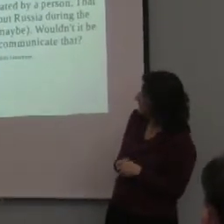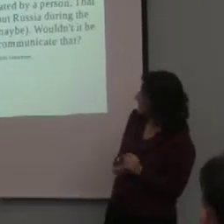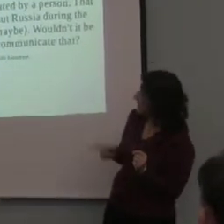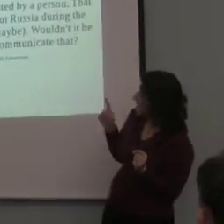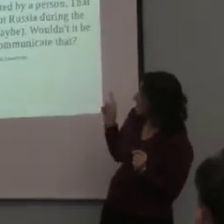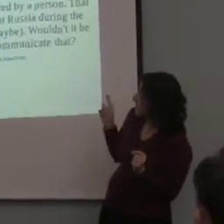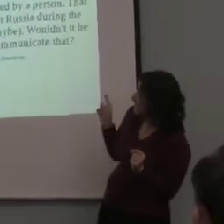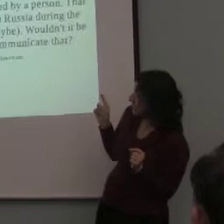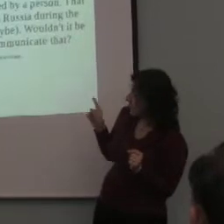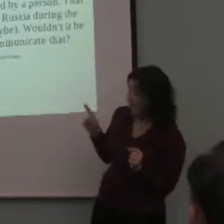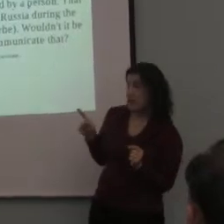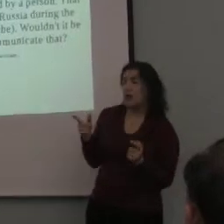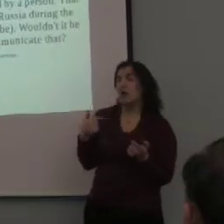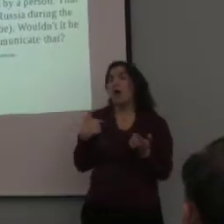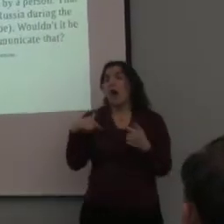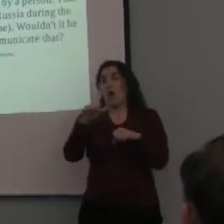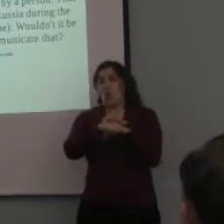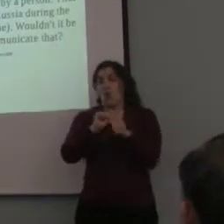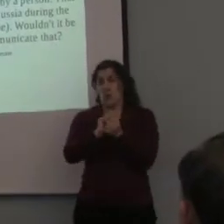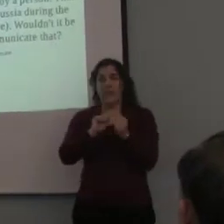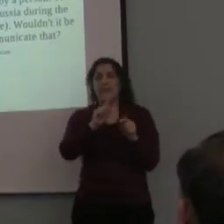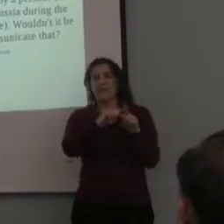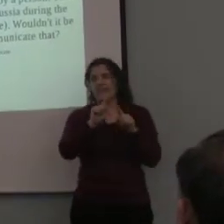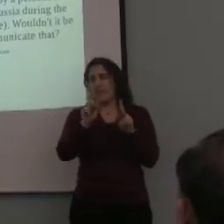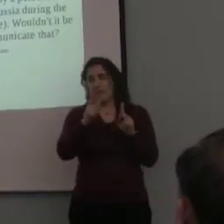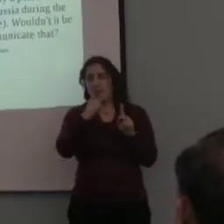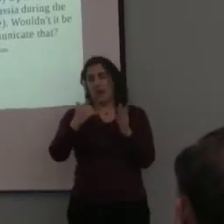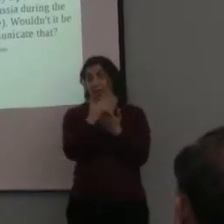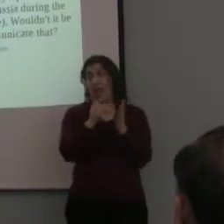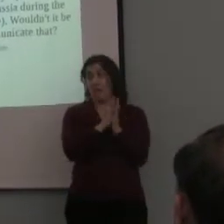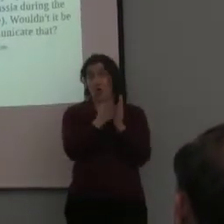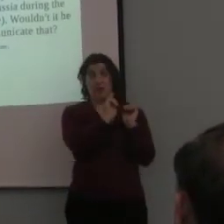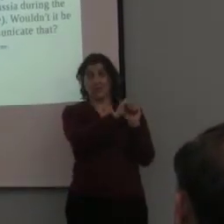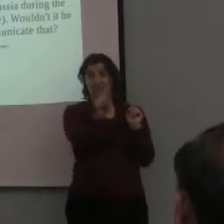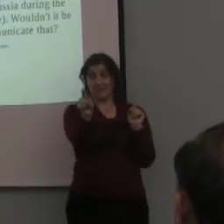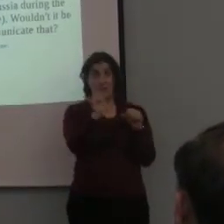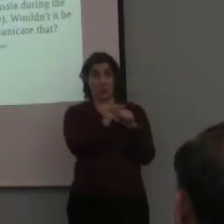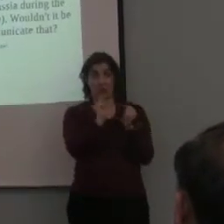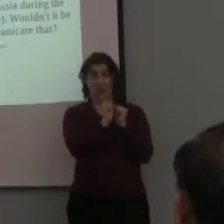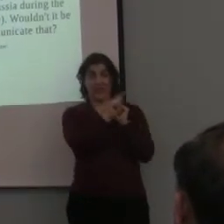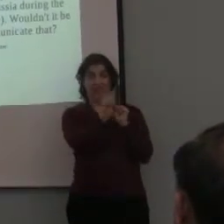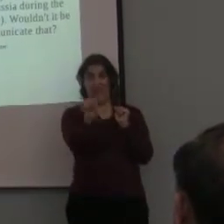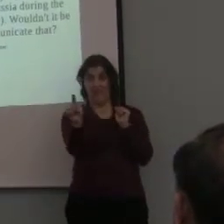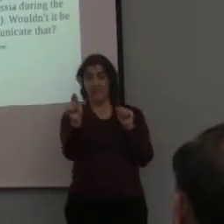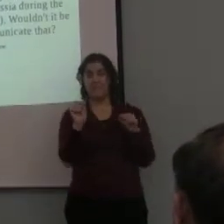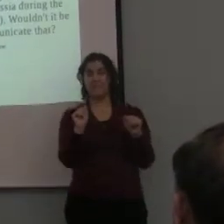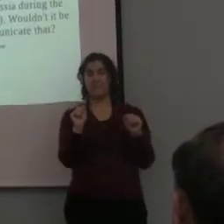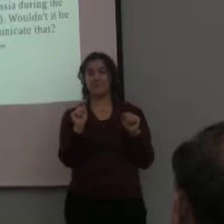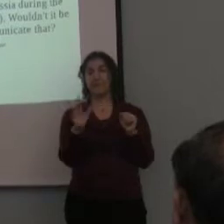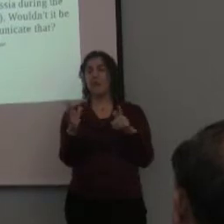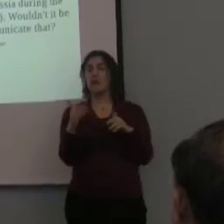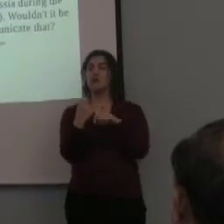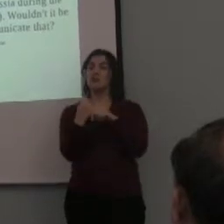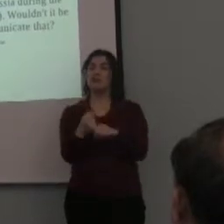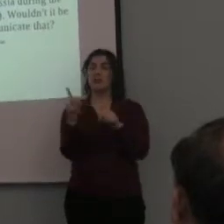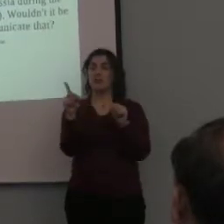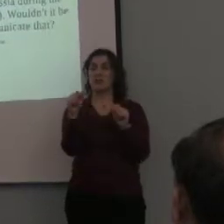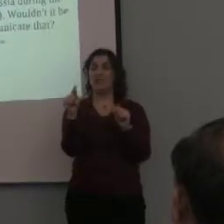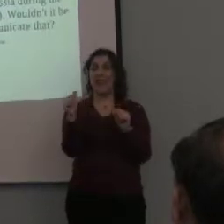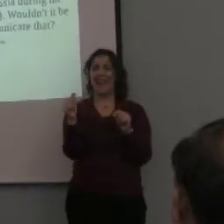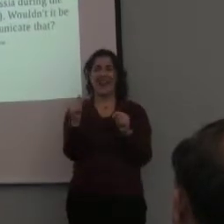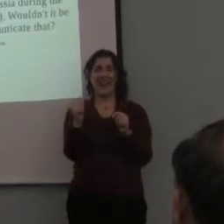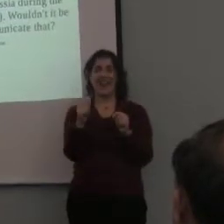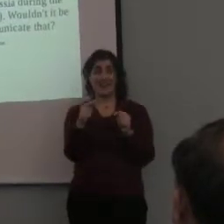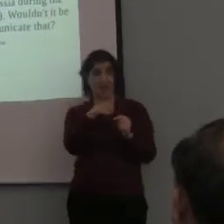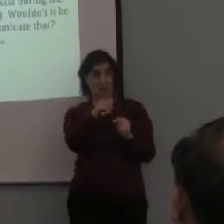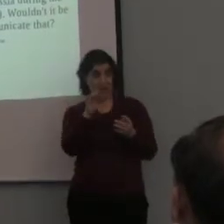In the course of working with my collectors, I've found that the traditional data is not very useful